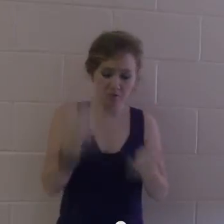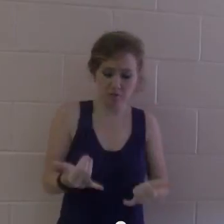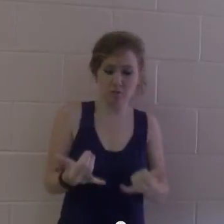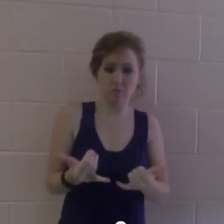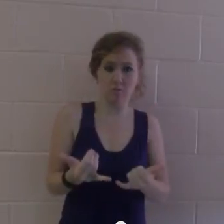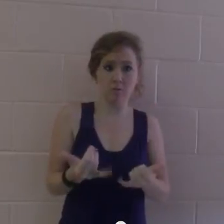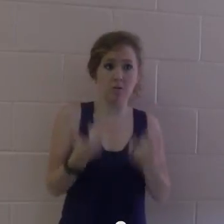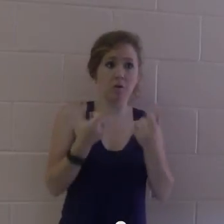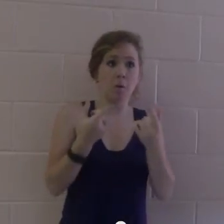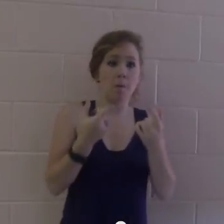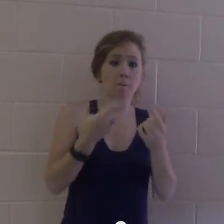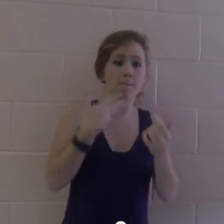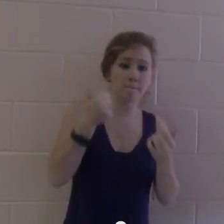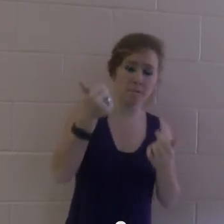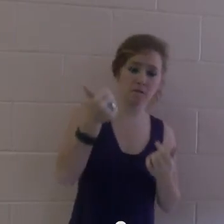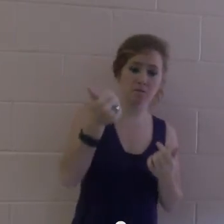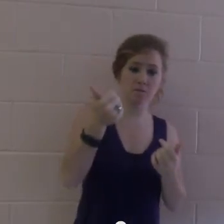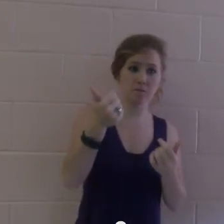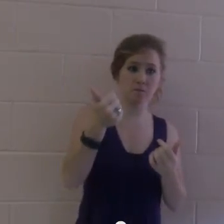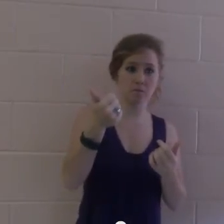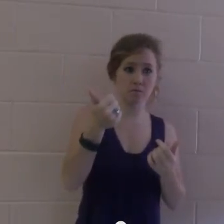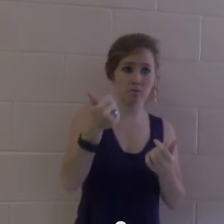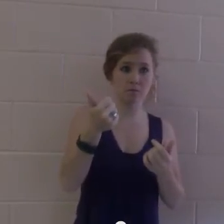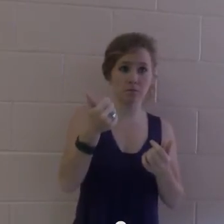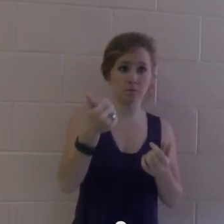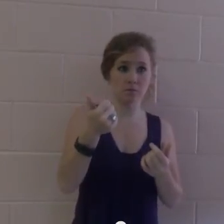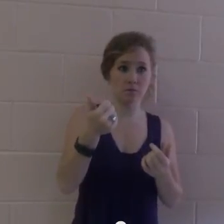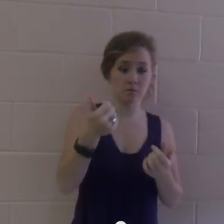So now that they know the